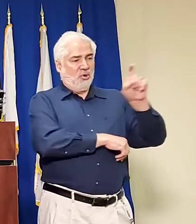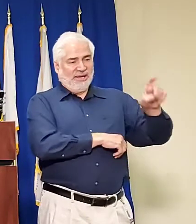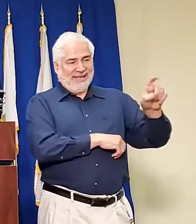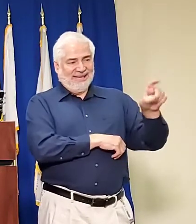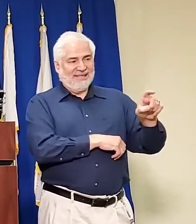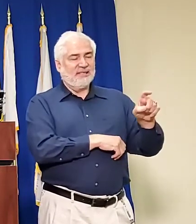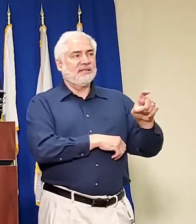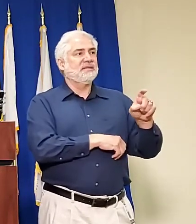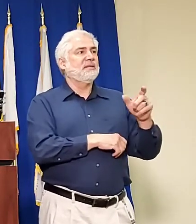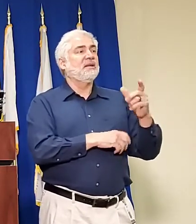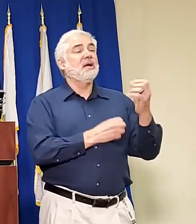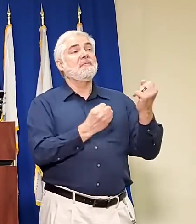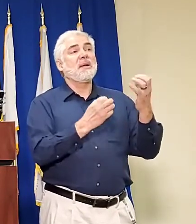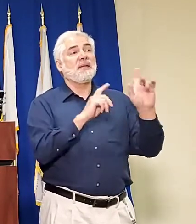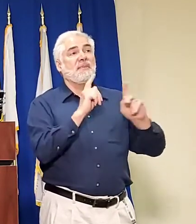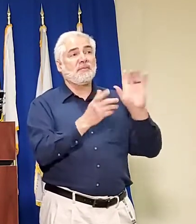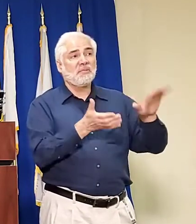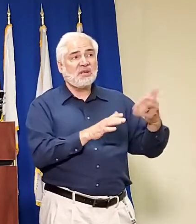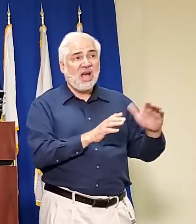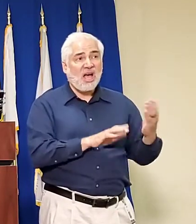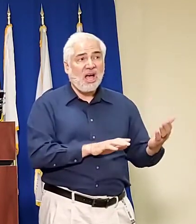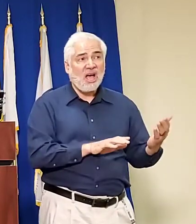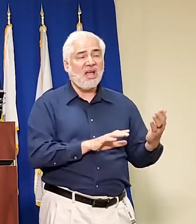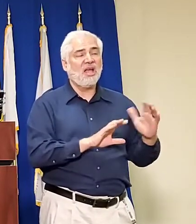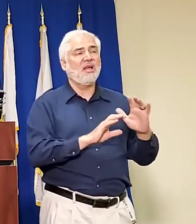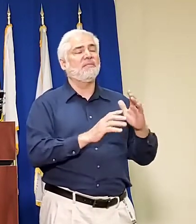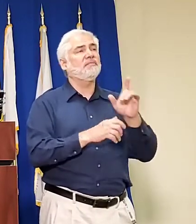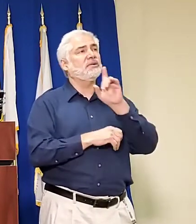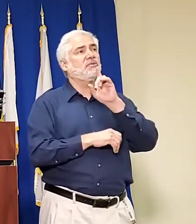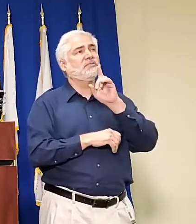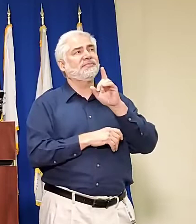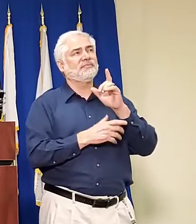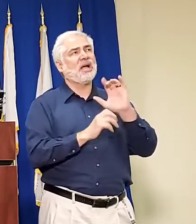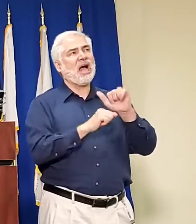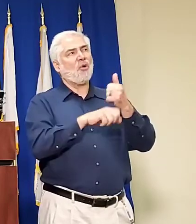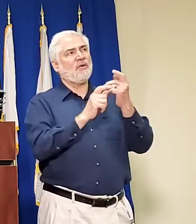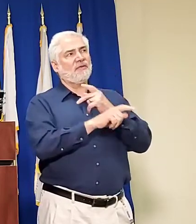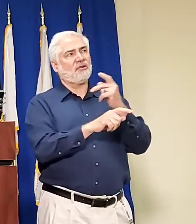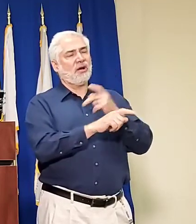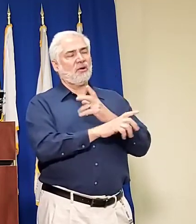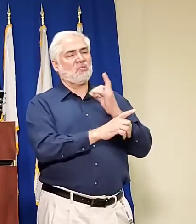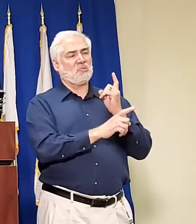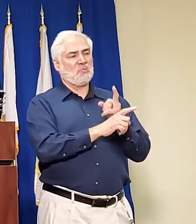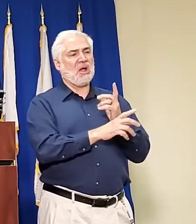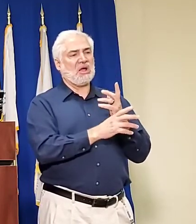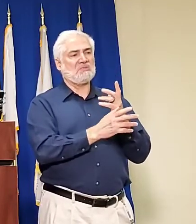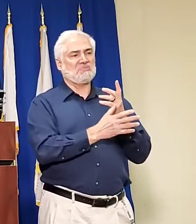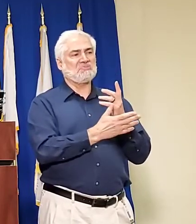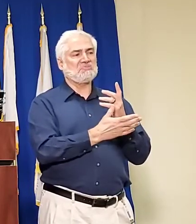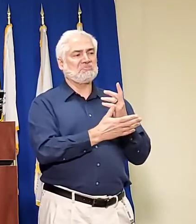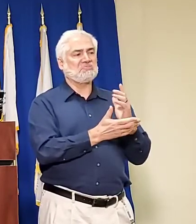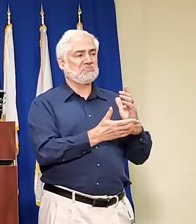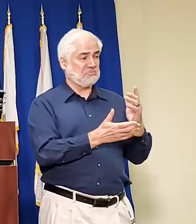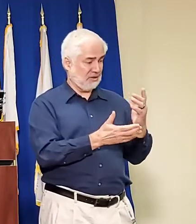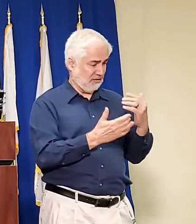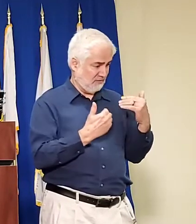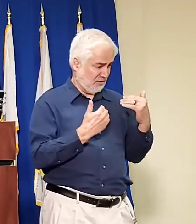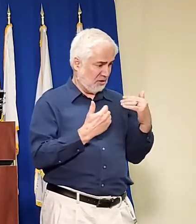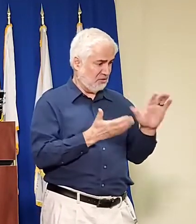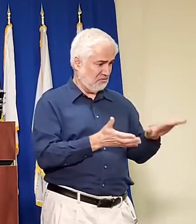number of decedents, how do we assure appropriate locations for those decedents until their